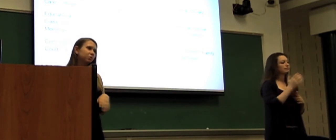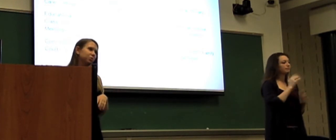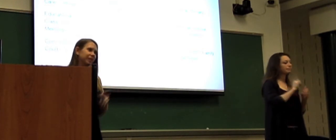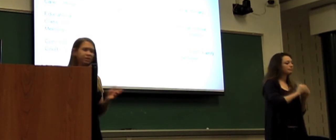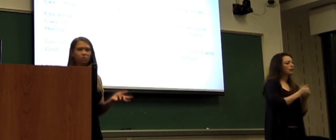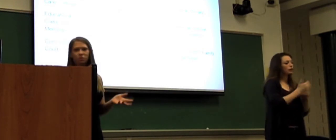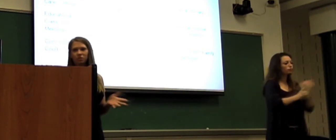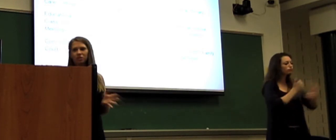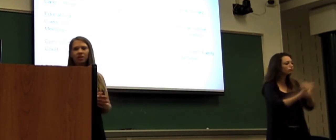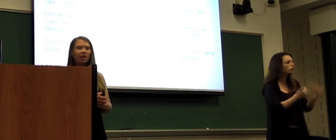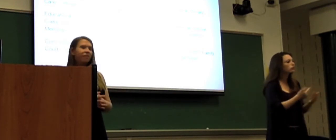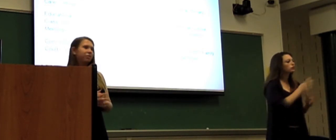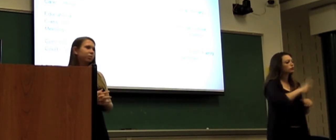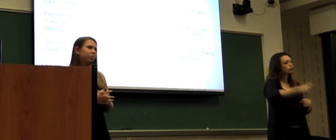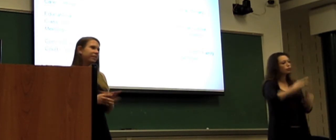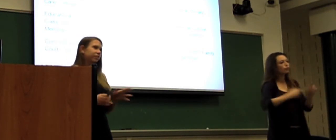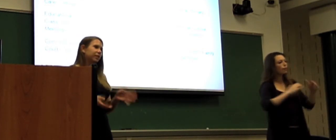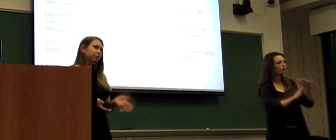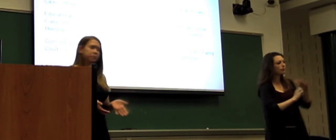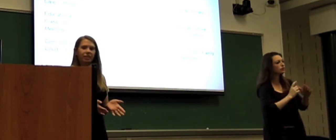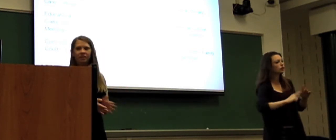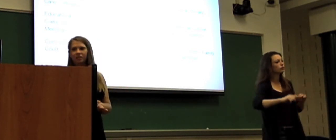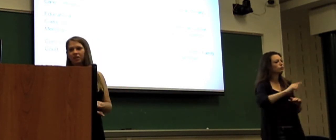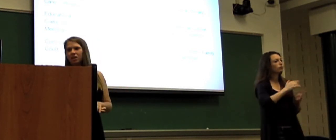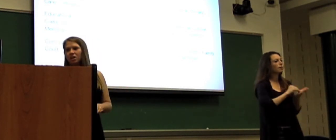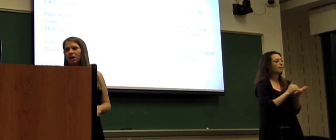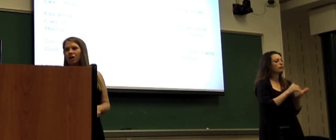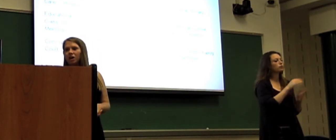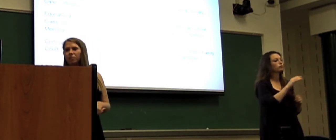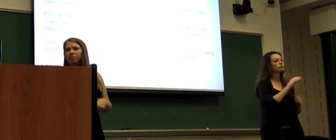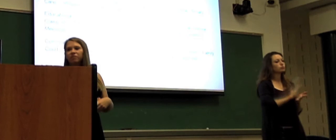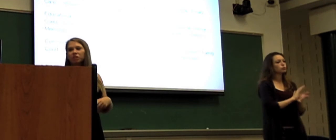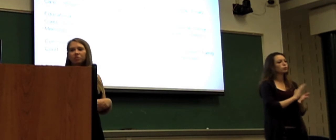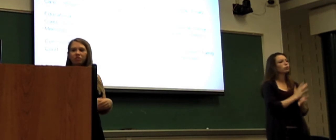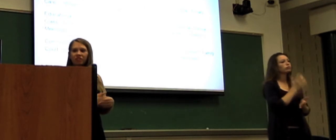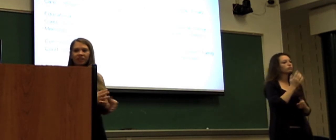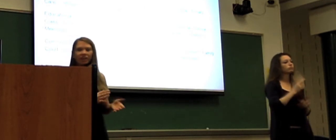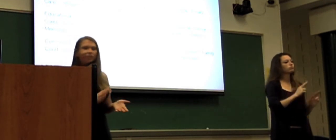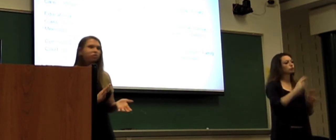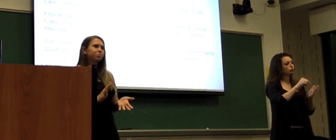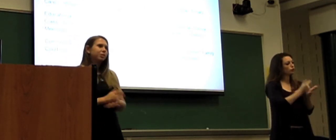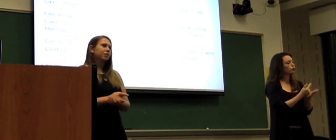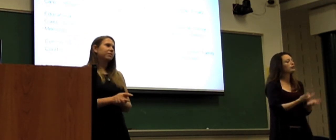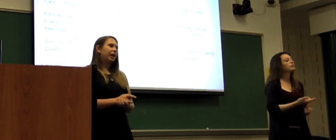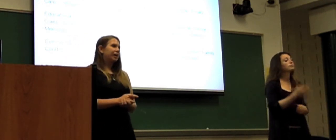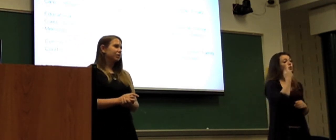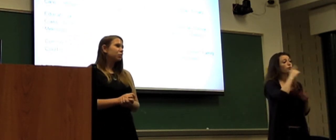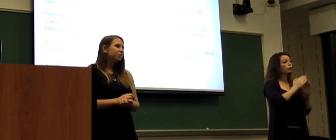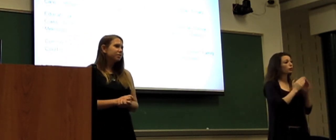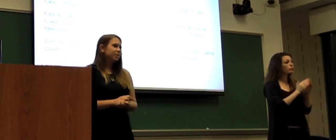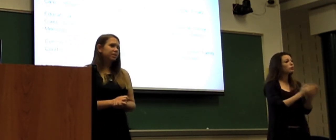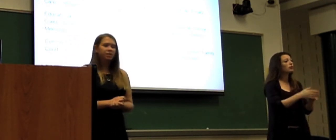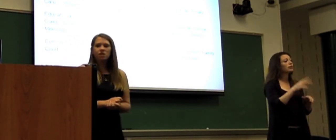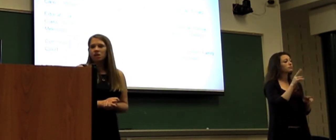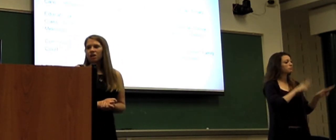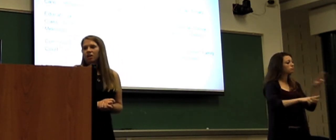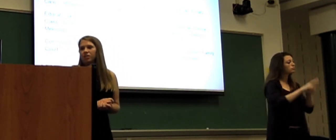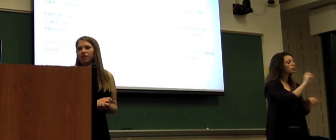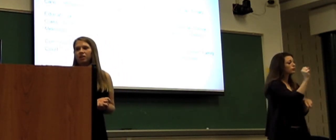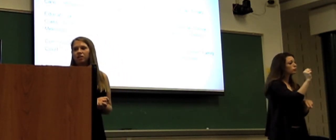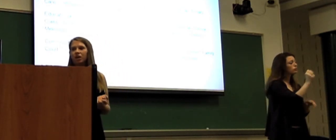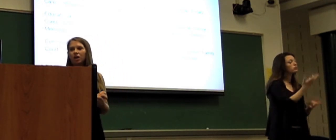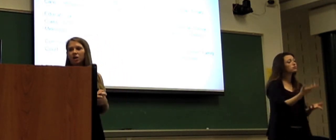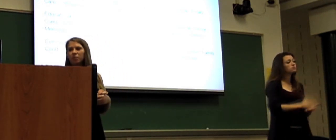from middle school to high school, or if they're ready to graduate. For community, I got to observe at Sorensen,